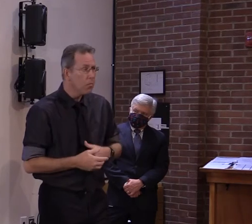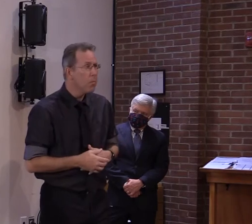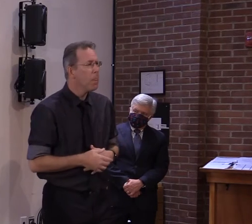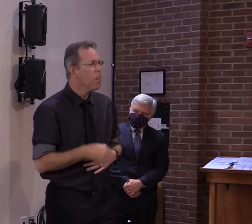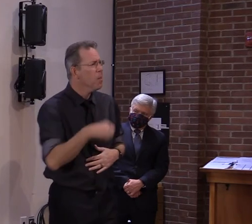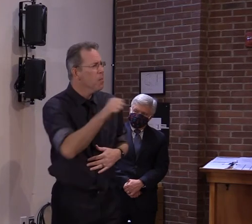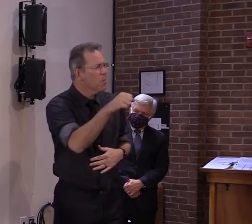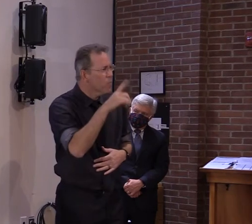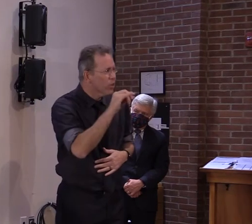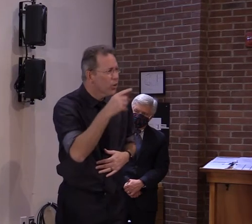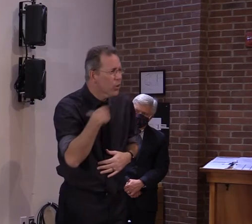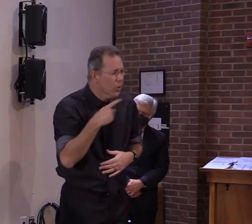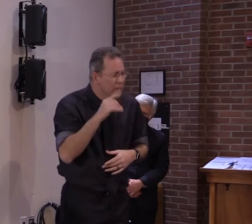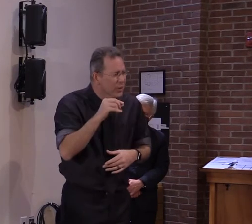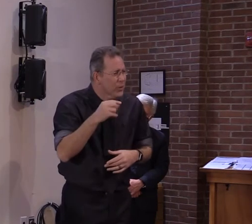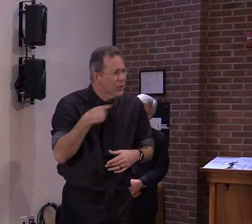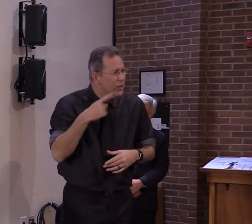that.